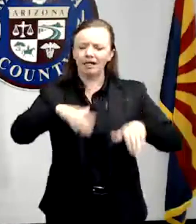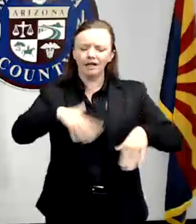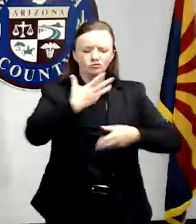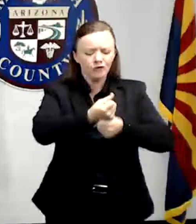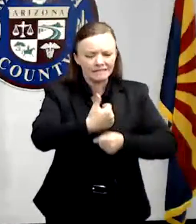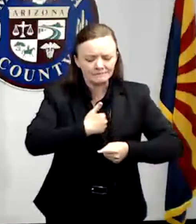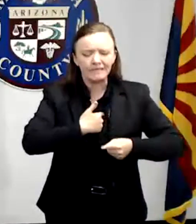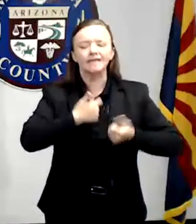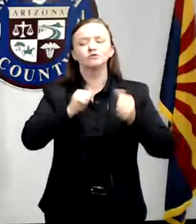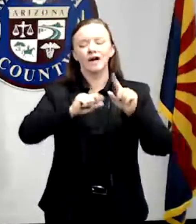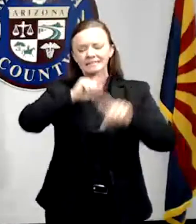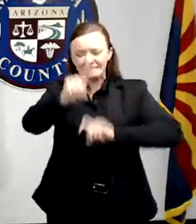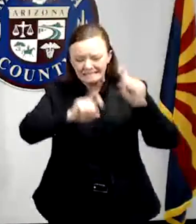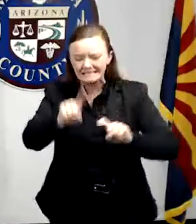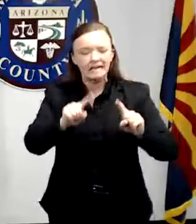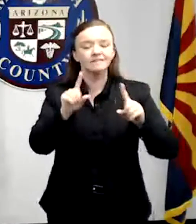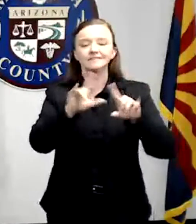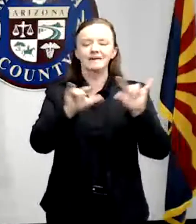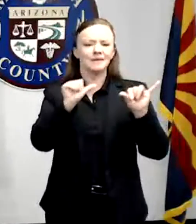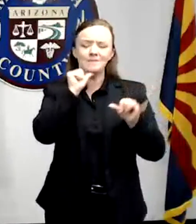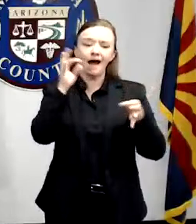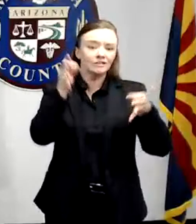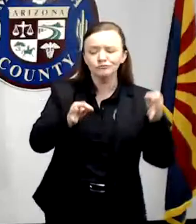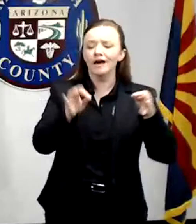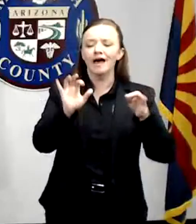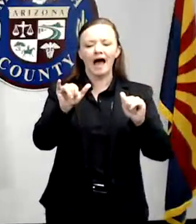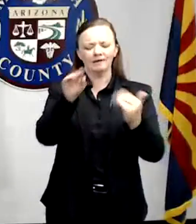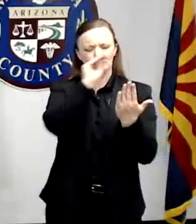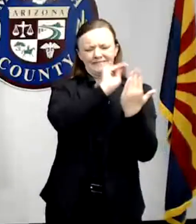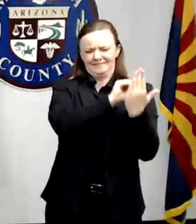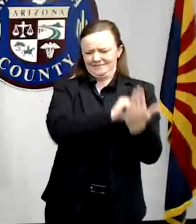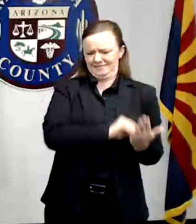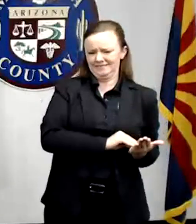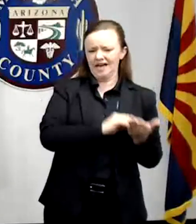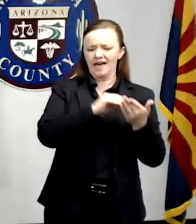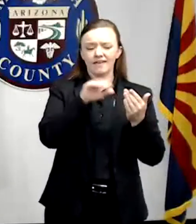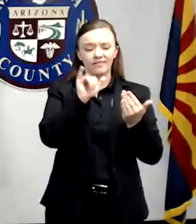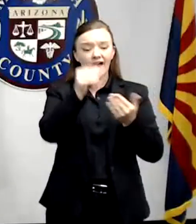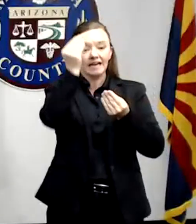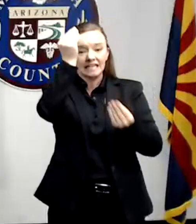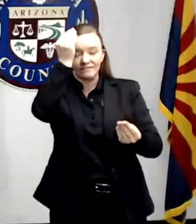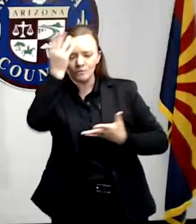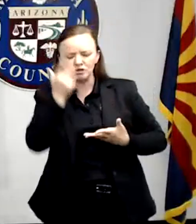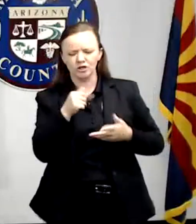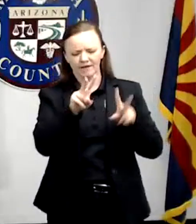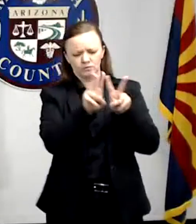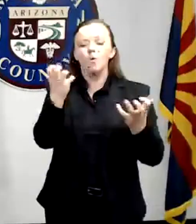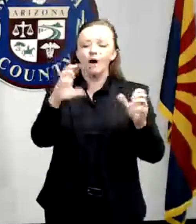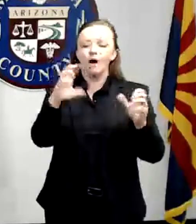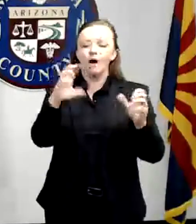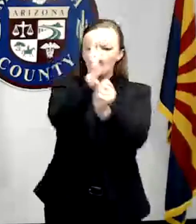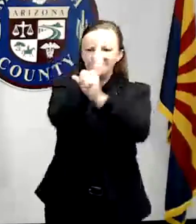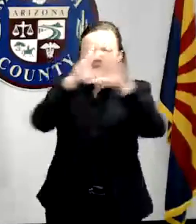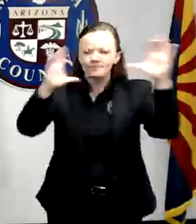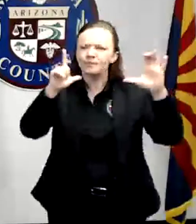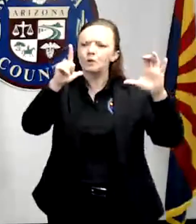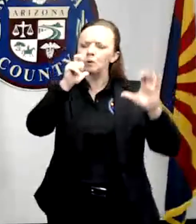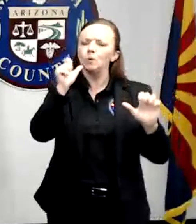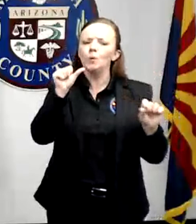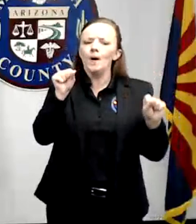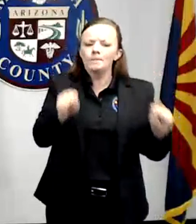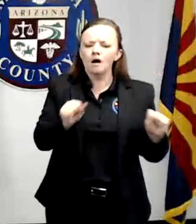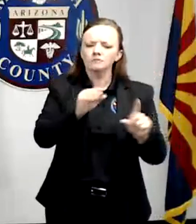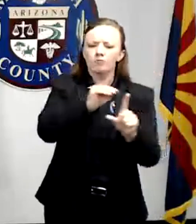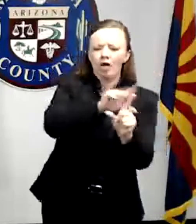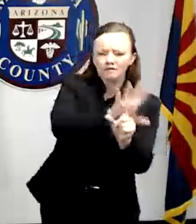without judgment. They also have to interpret the information as they're hearing it from a technical of who is exposed,